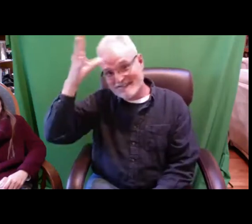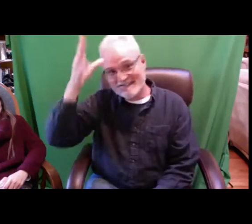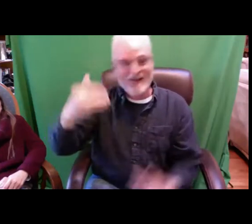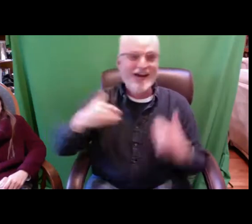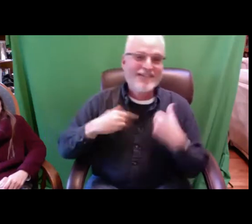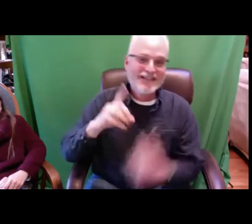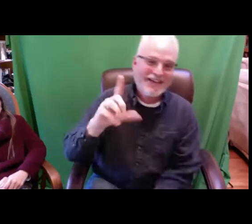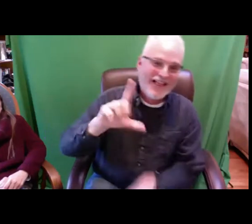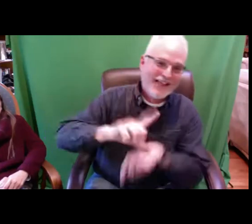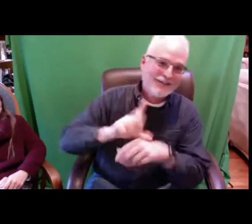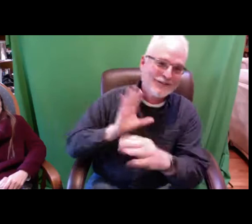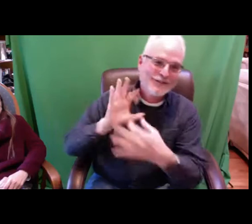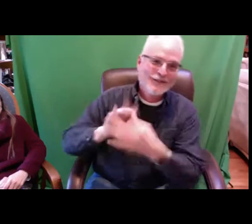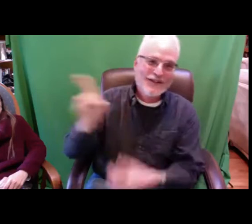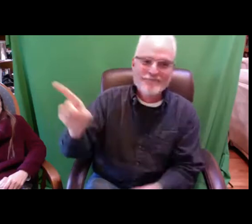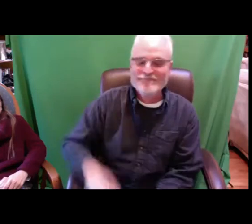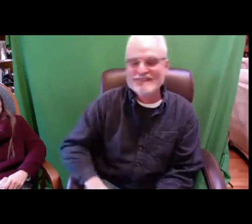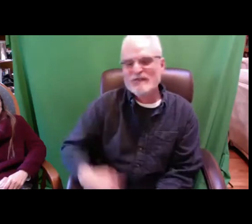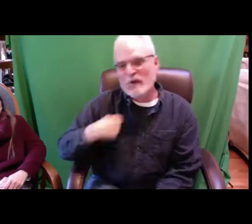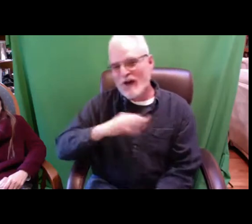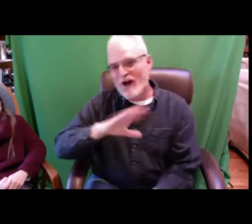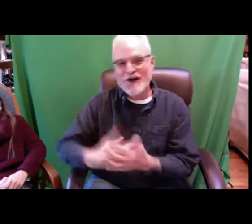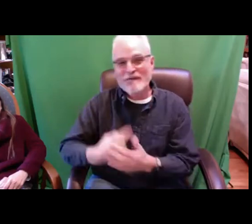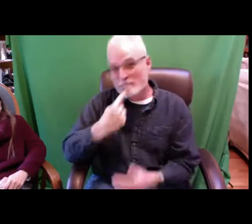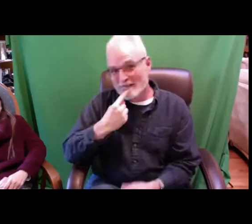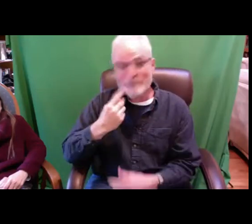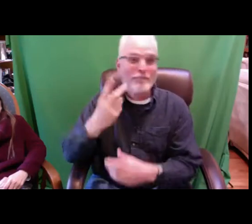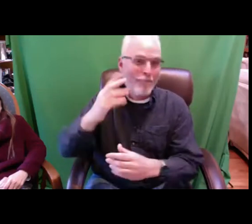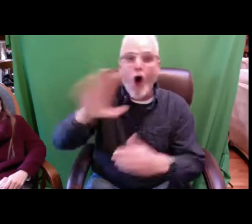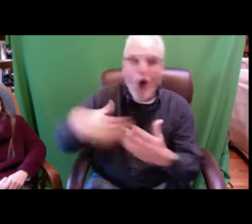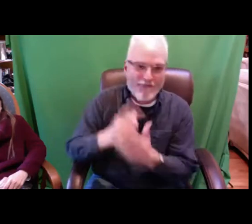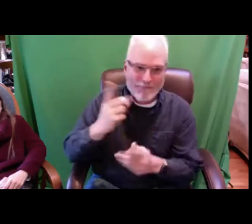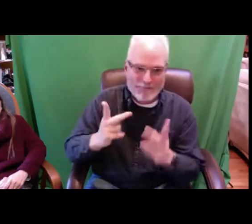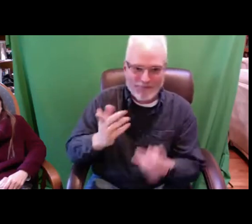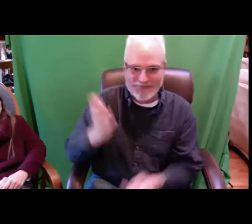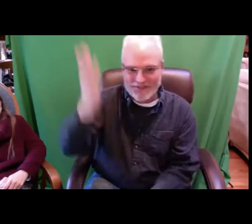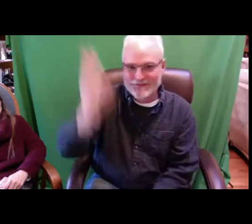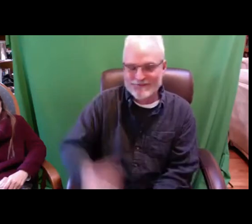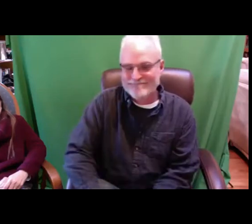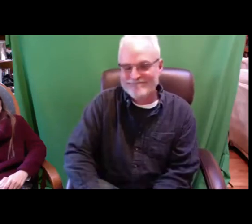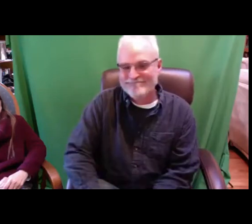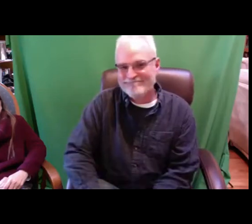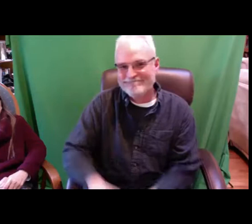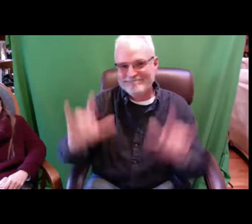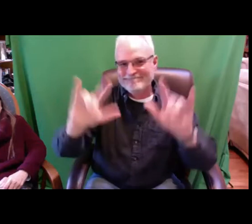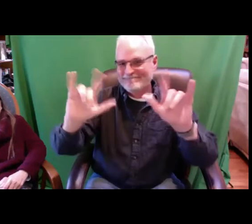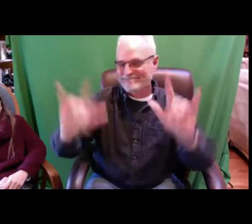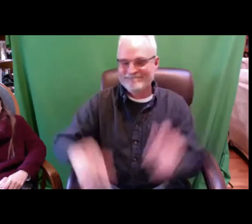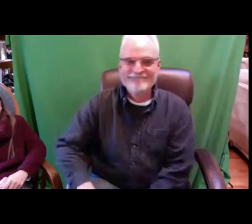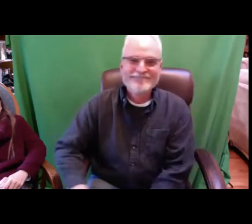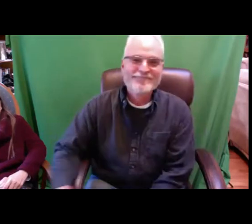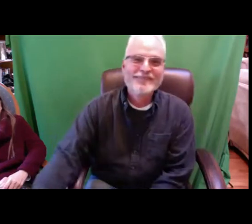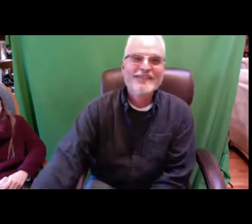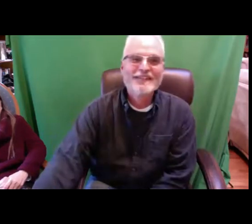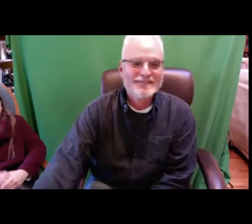him. And so I'm glad that they're both up there together, but we are all missing everybody who's up